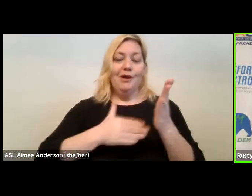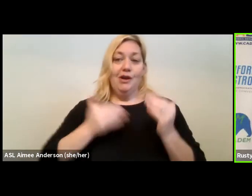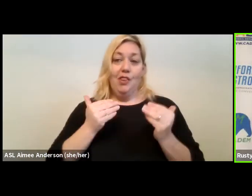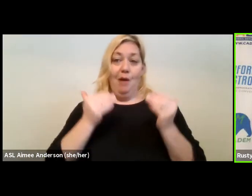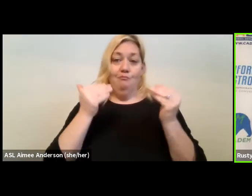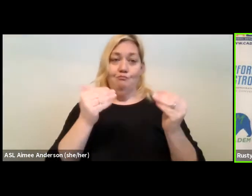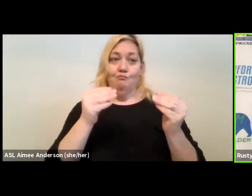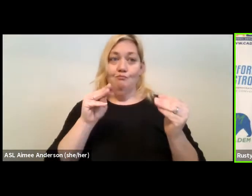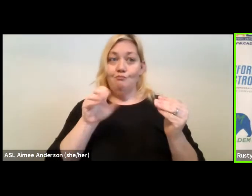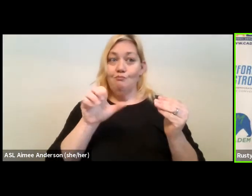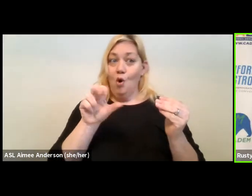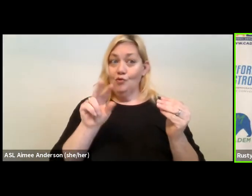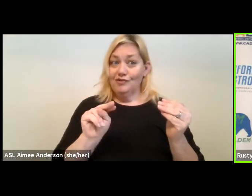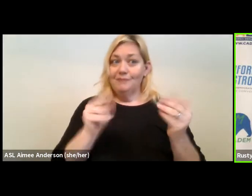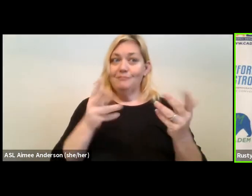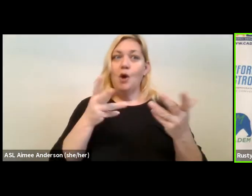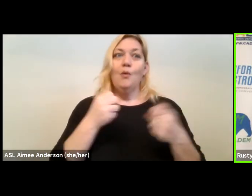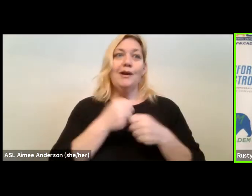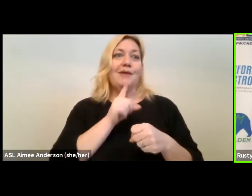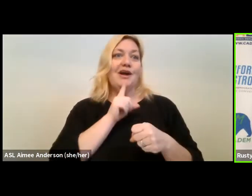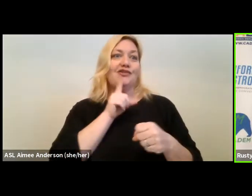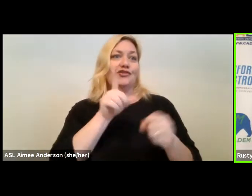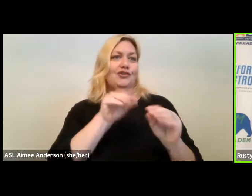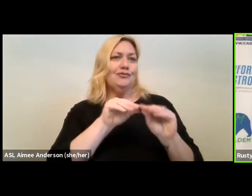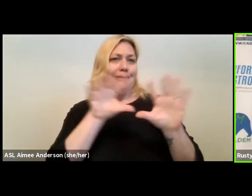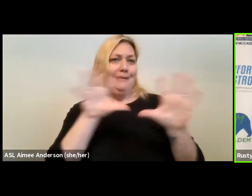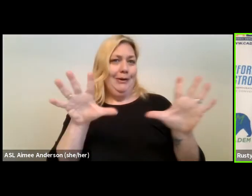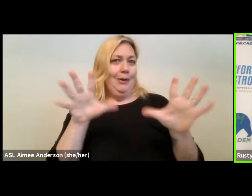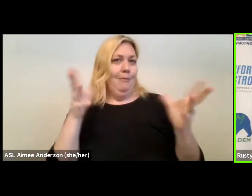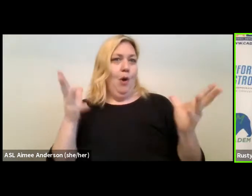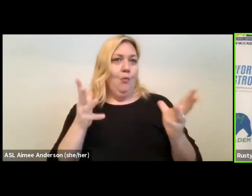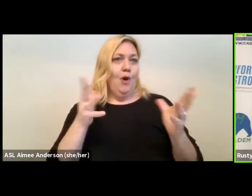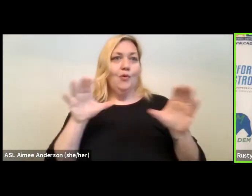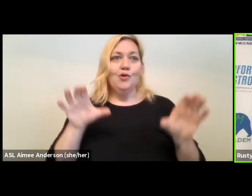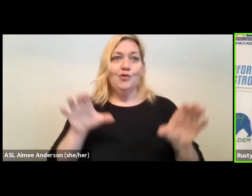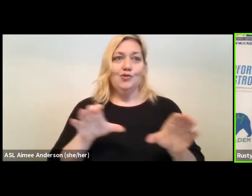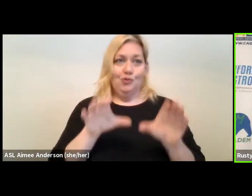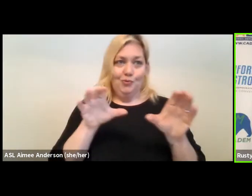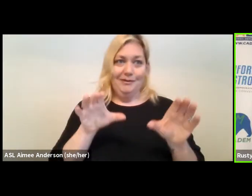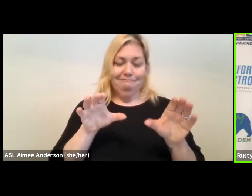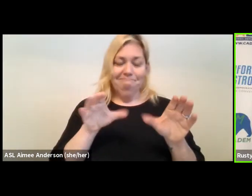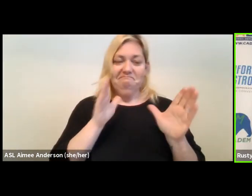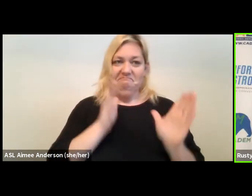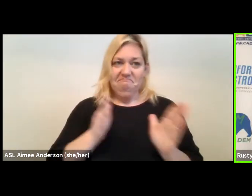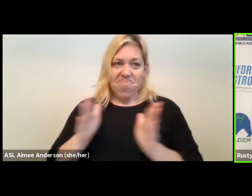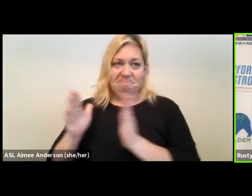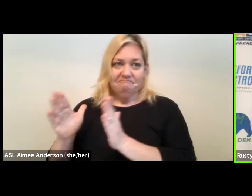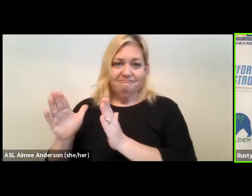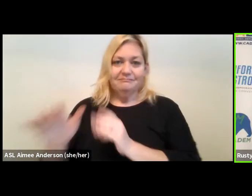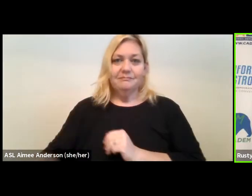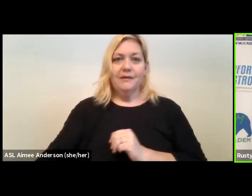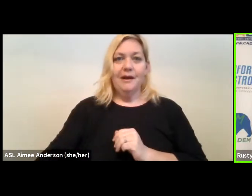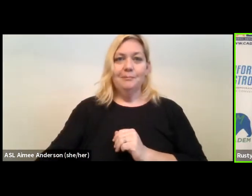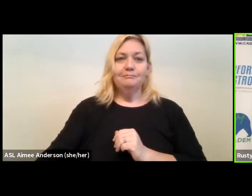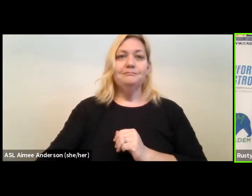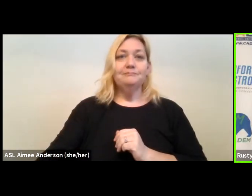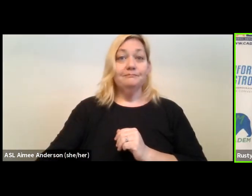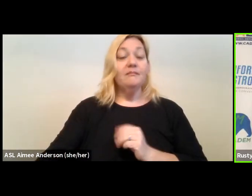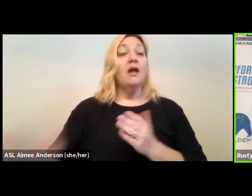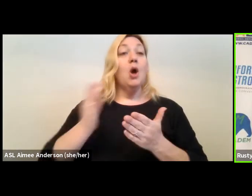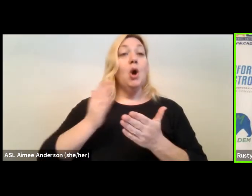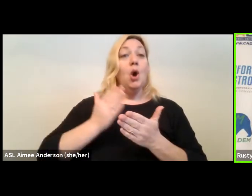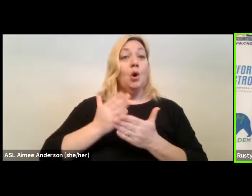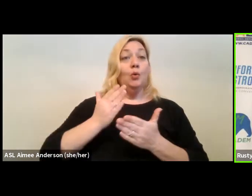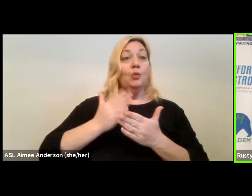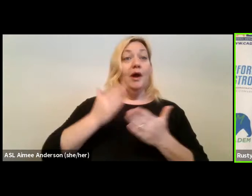to be sure that everyone is clear about what we are doing at any one particular time. All right, with